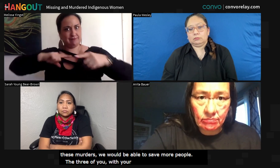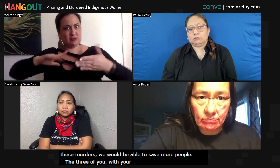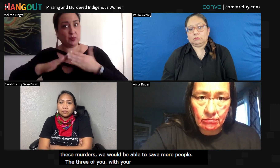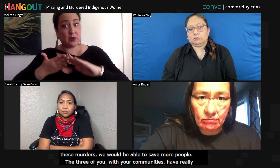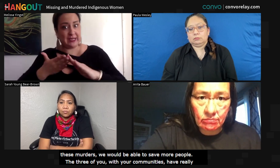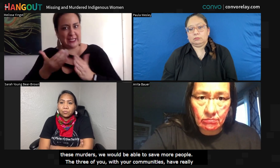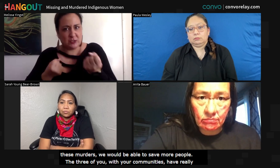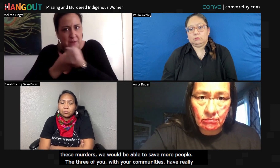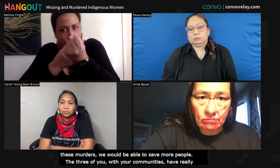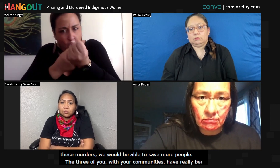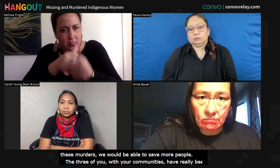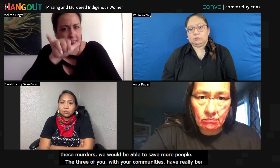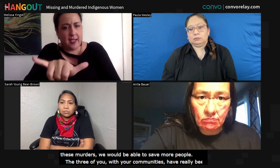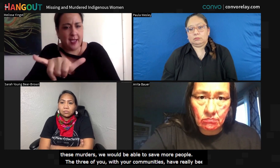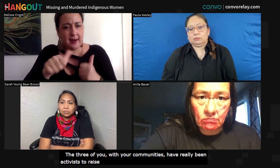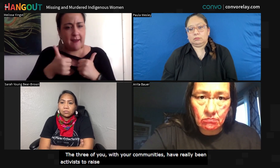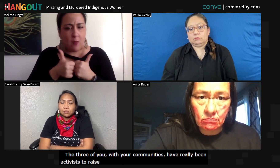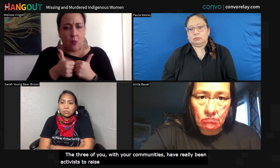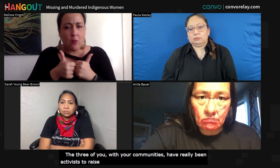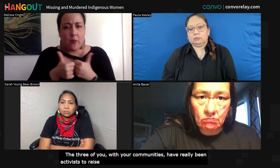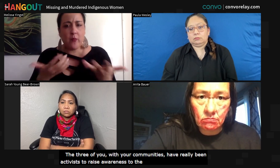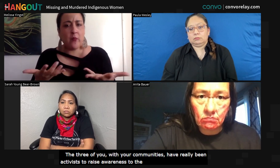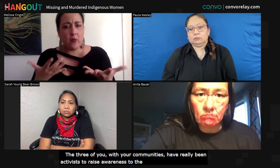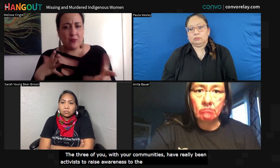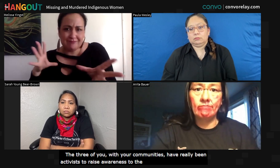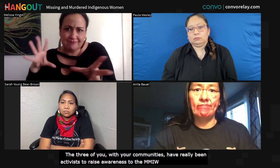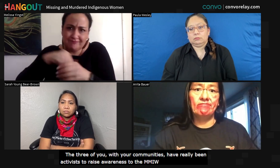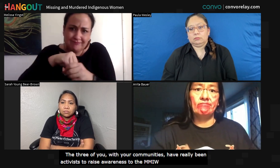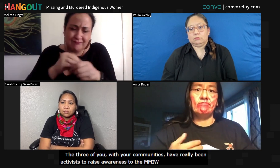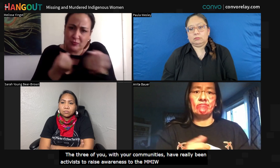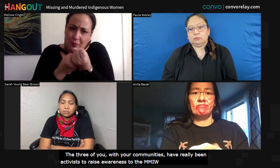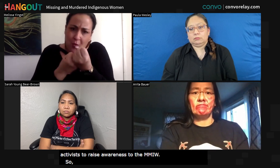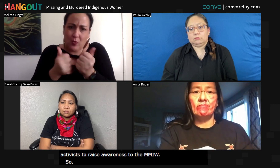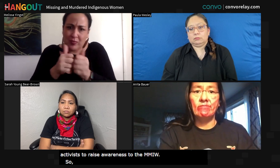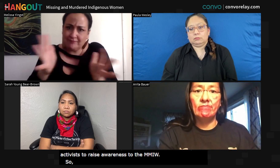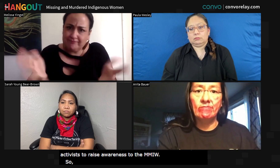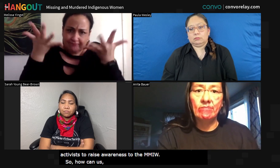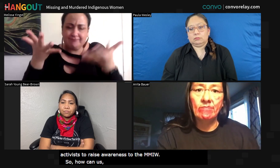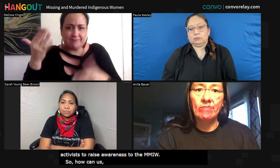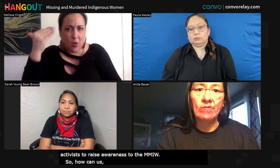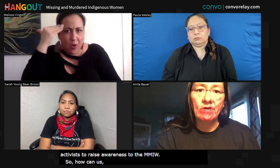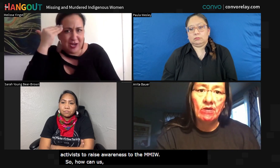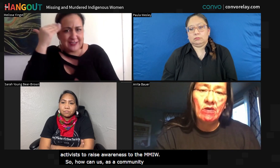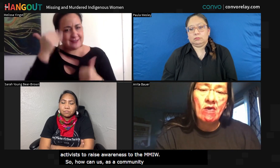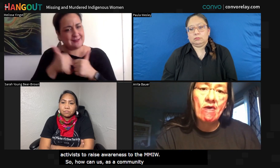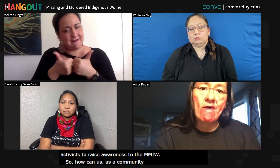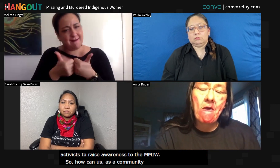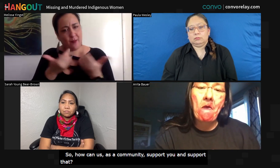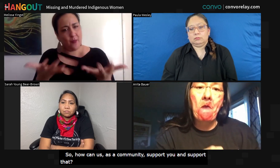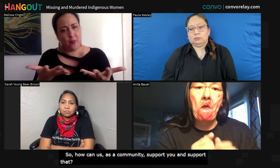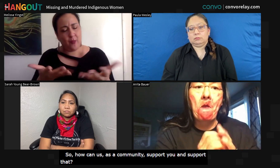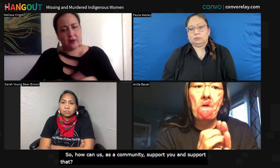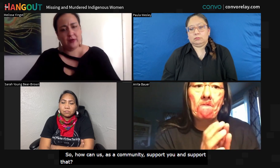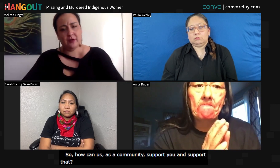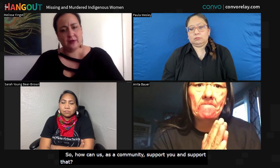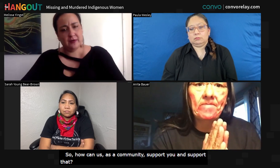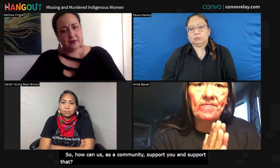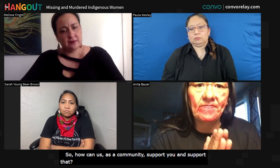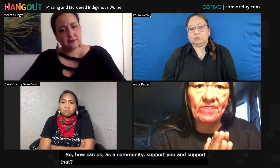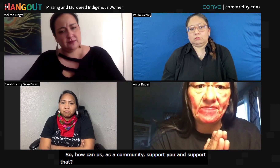the MMIW. So how can us as the community support you and support that? We would love to raise awareness. How would we be